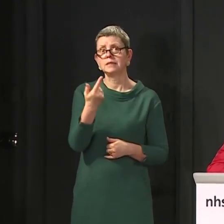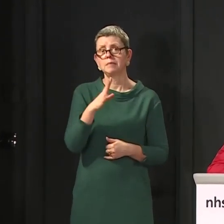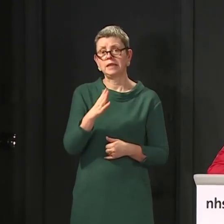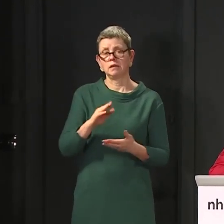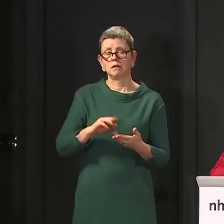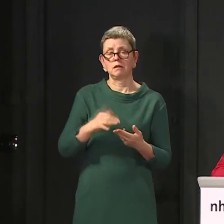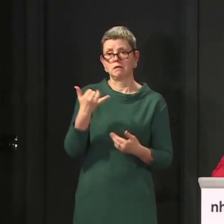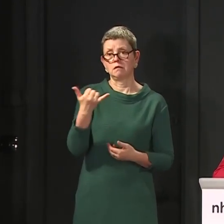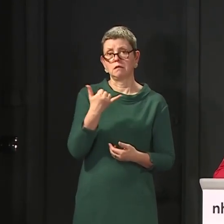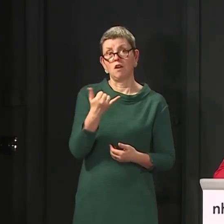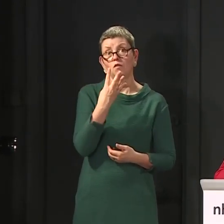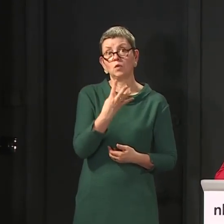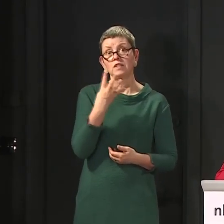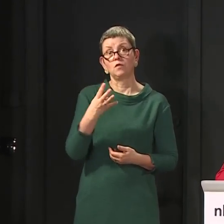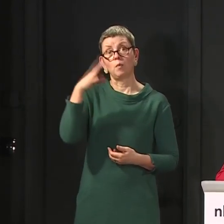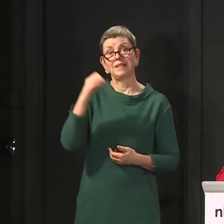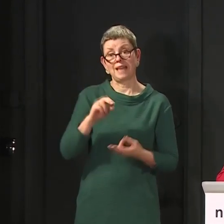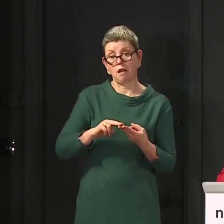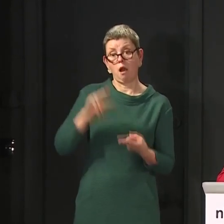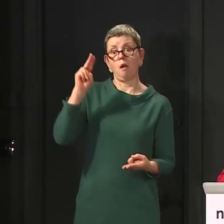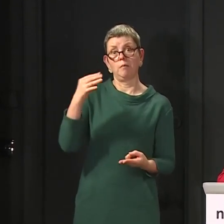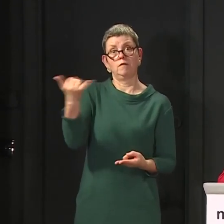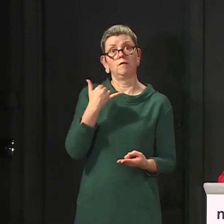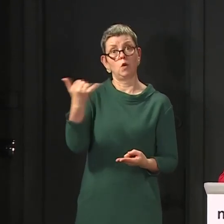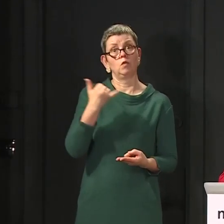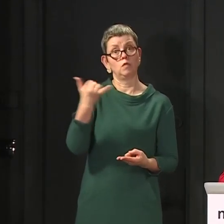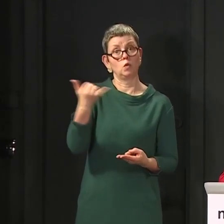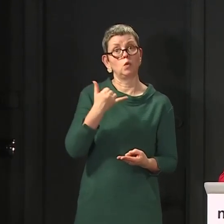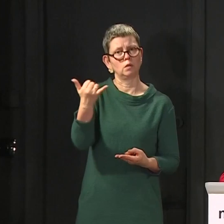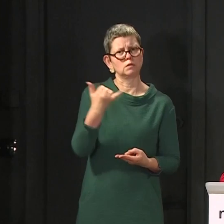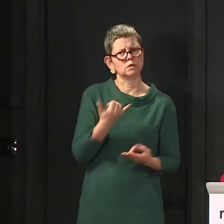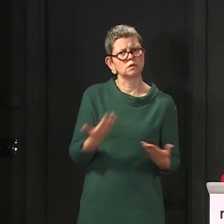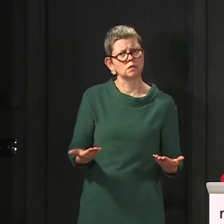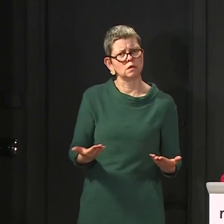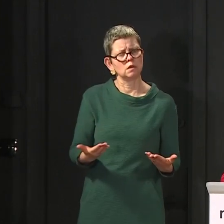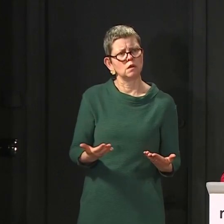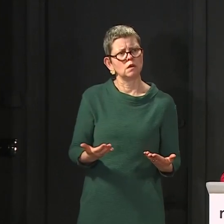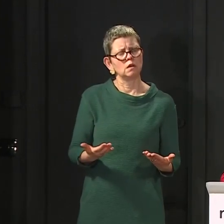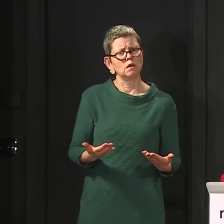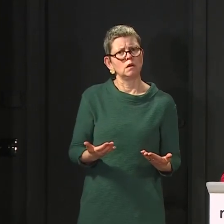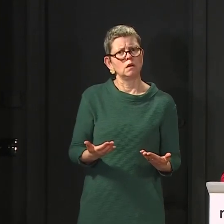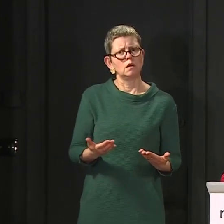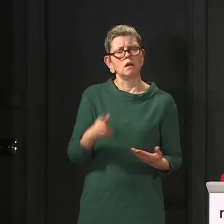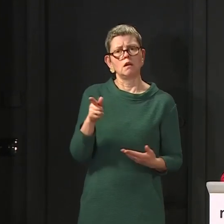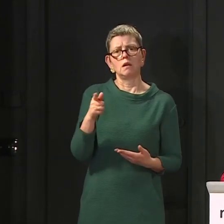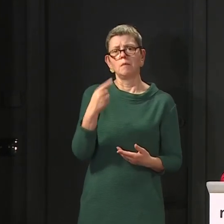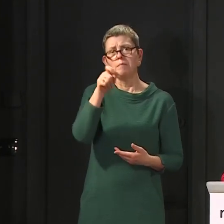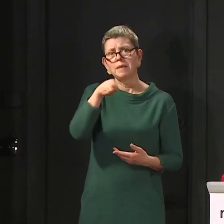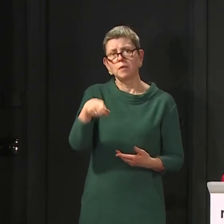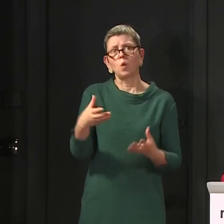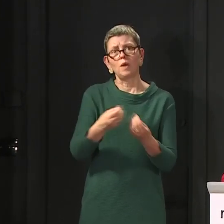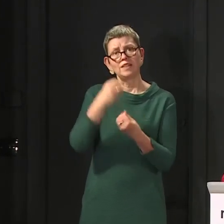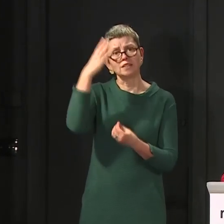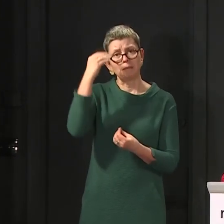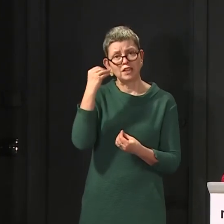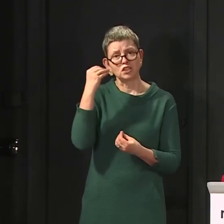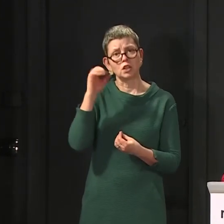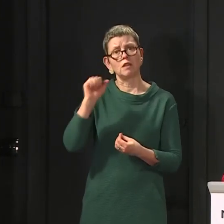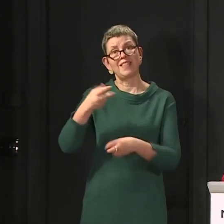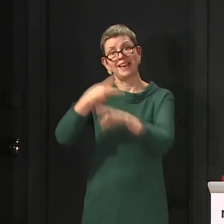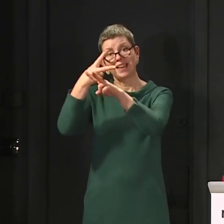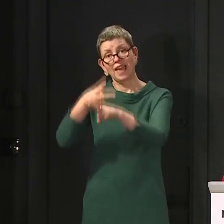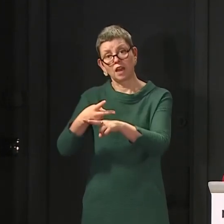of 44% in calls. What assurance can you give that those with dementia, their carers, and the care homes in